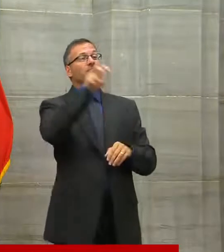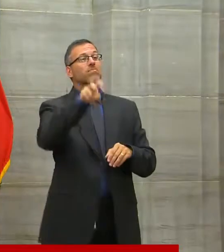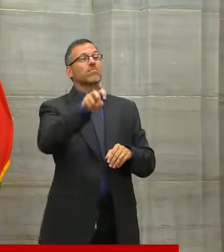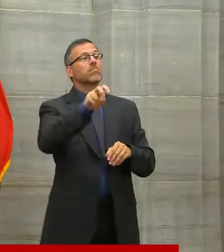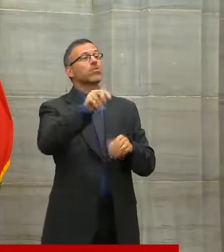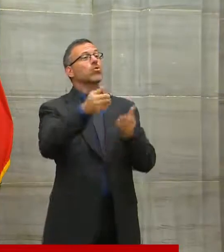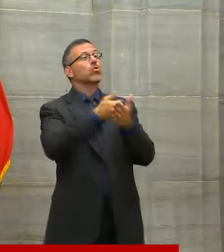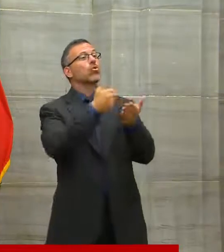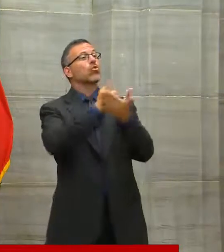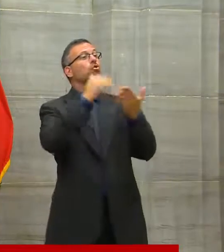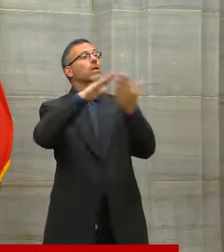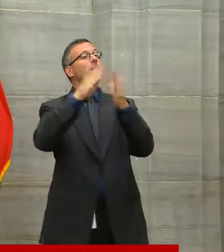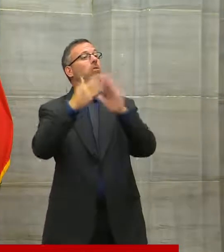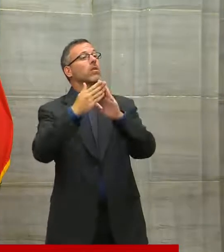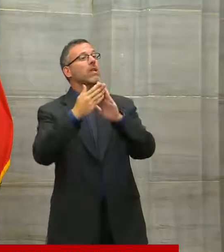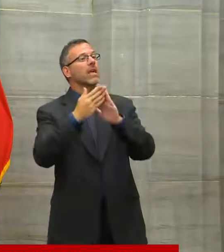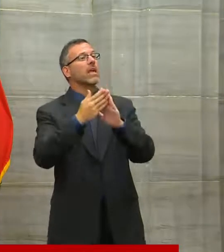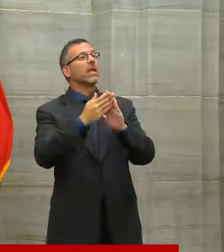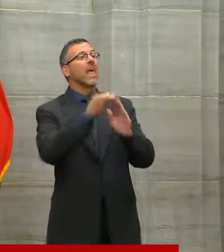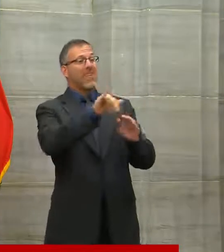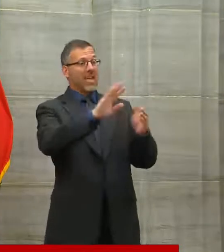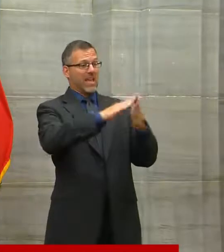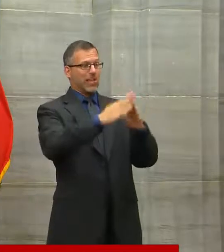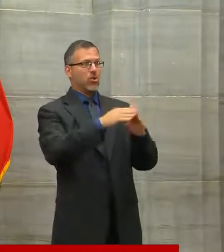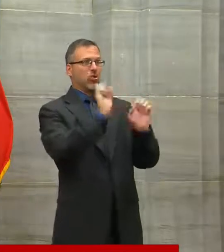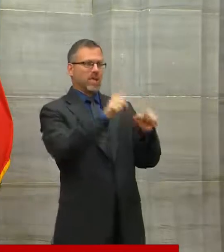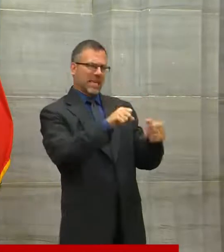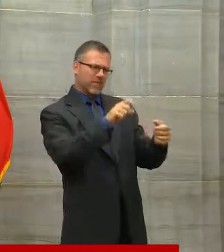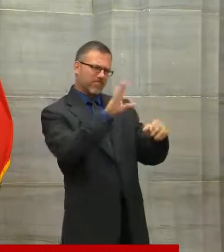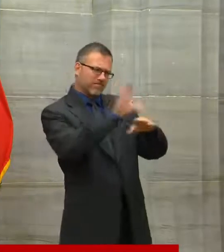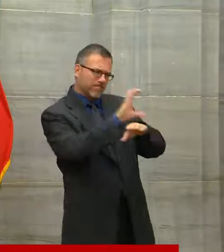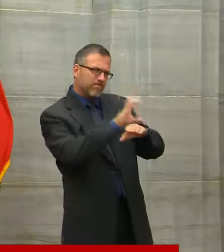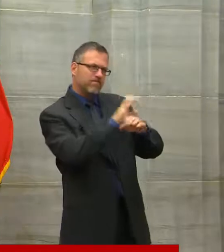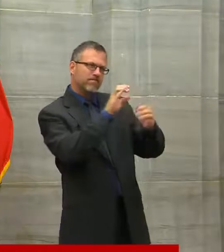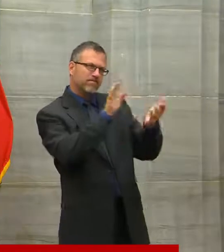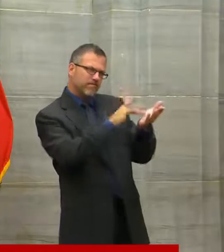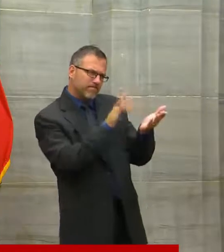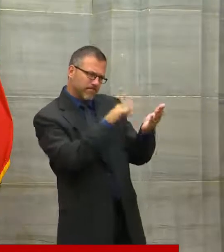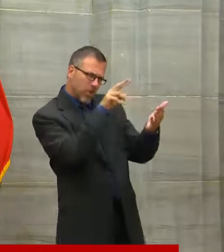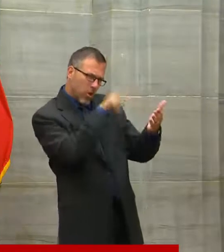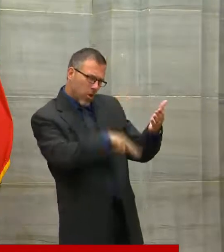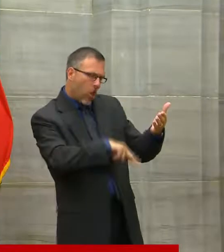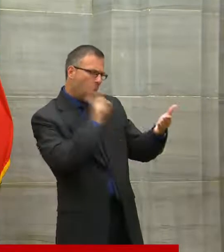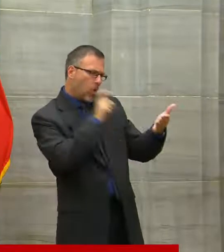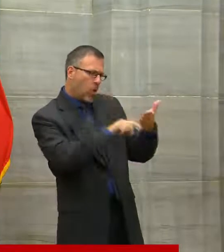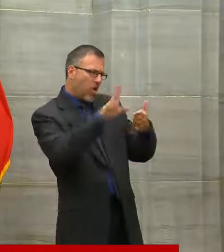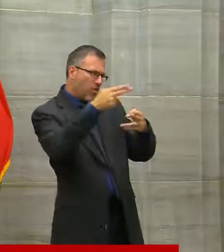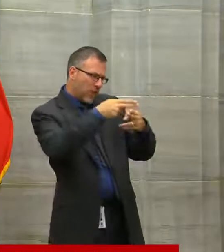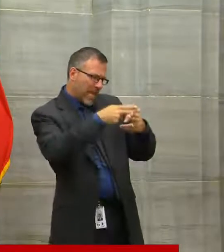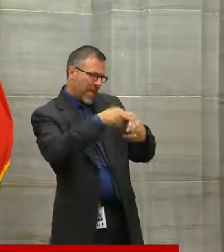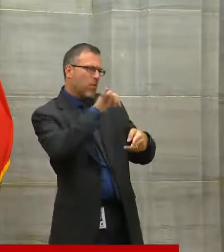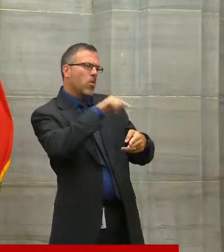have proven unfit for service don't find themselves a refuge in another department.